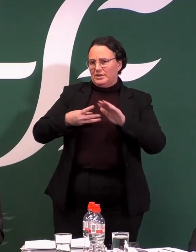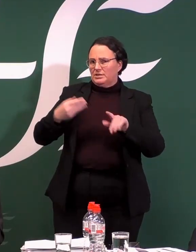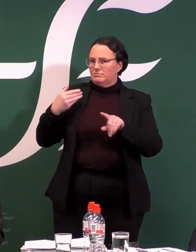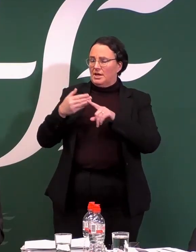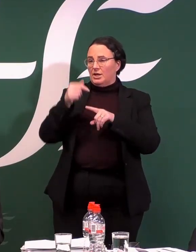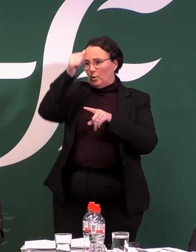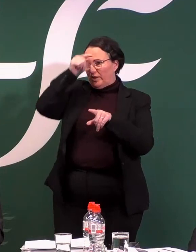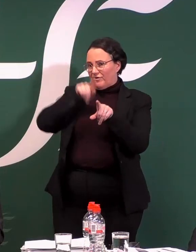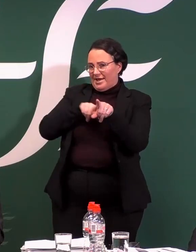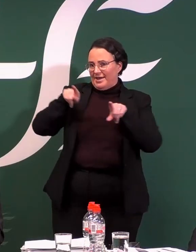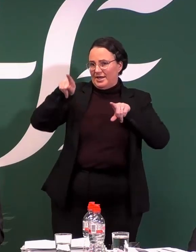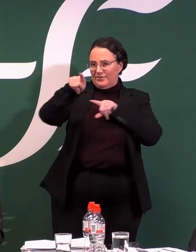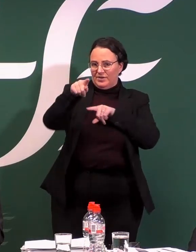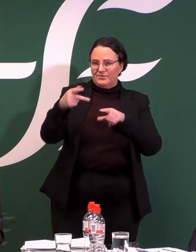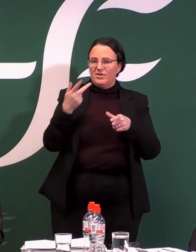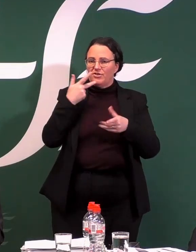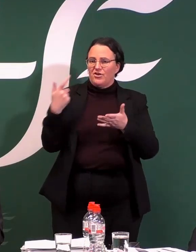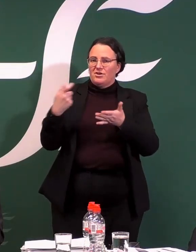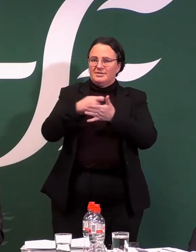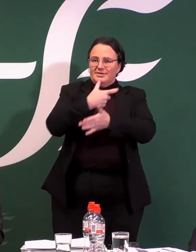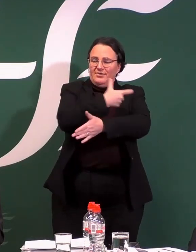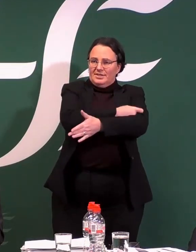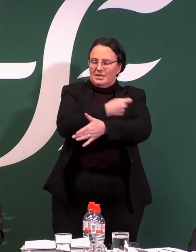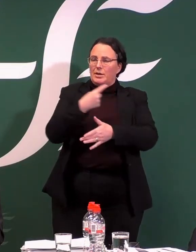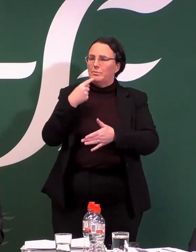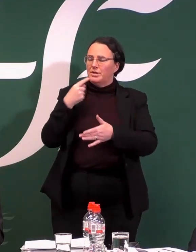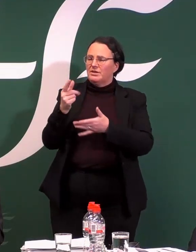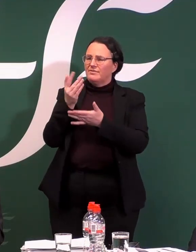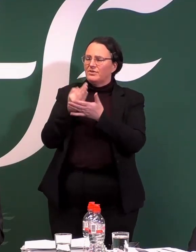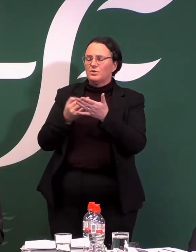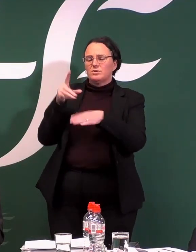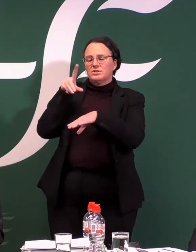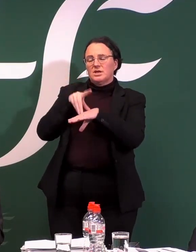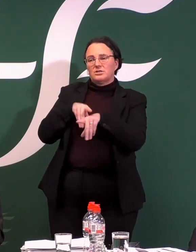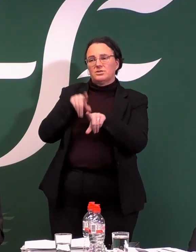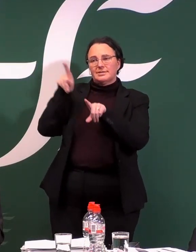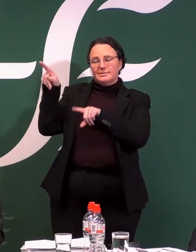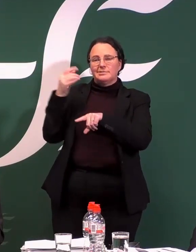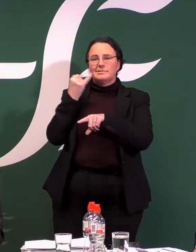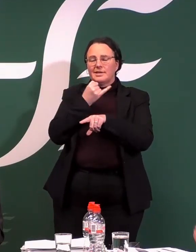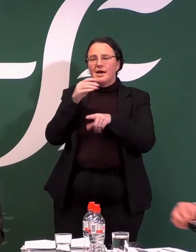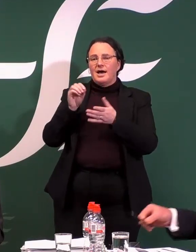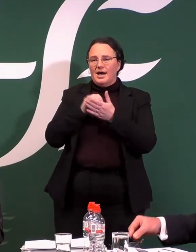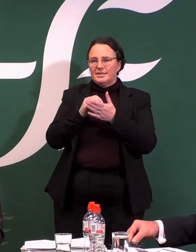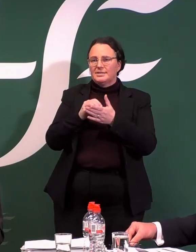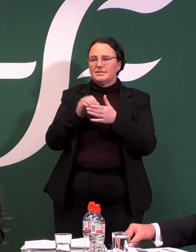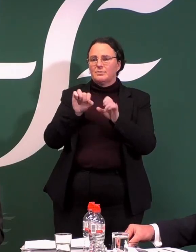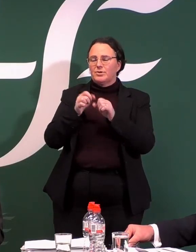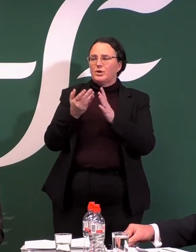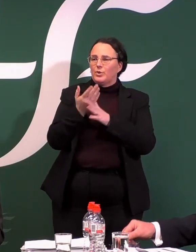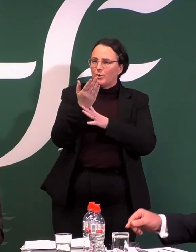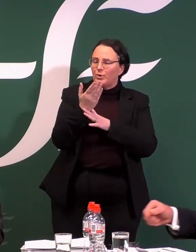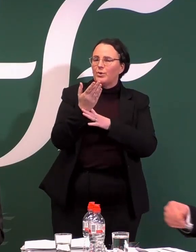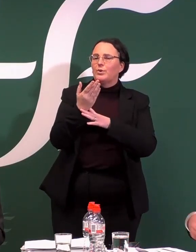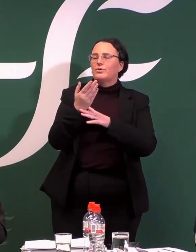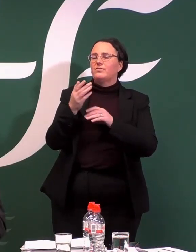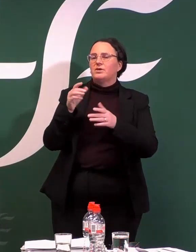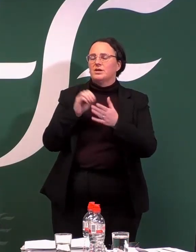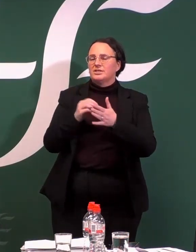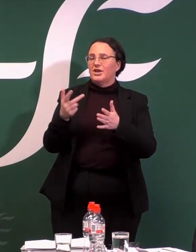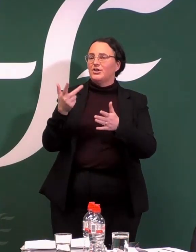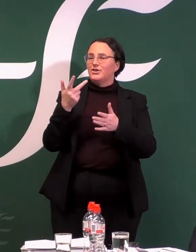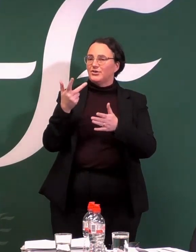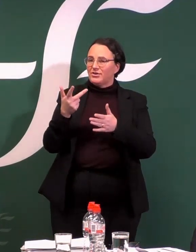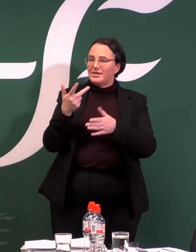well ahead of us in terms of boosters, but there was a case of a couple of doctors who were infected. There were breakthrough infections amongst people who had received 3